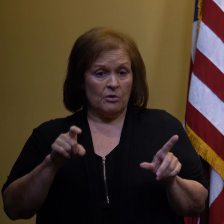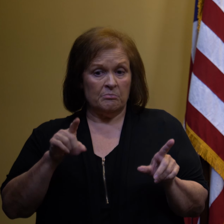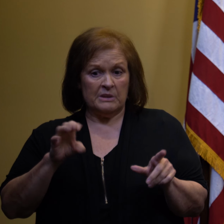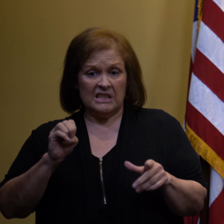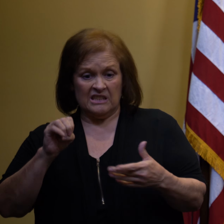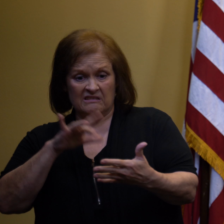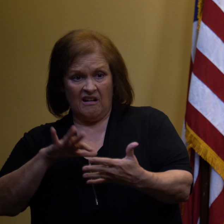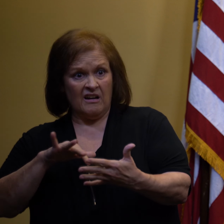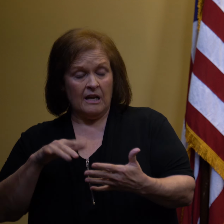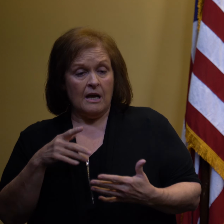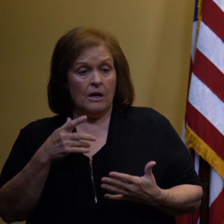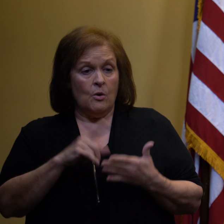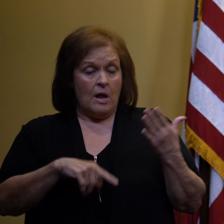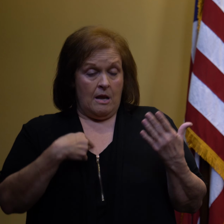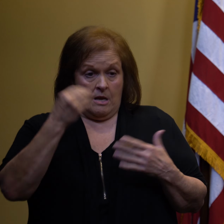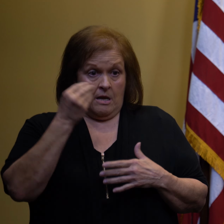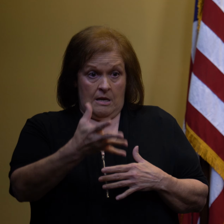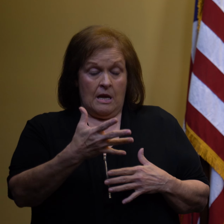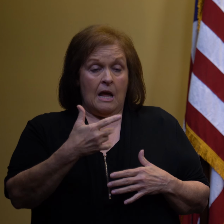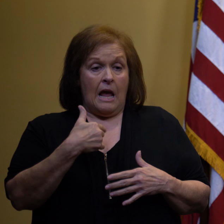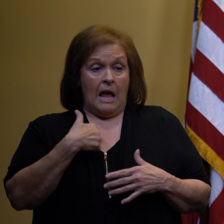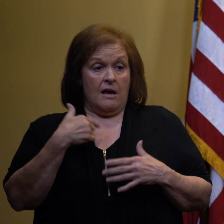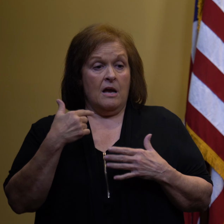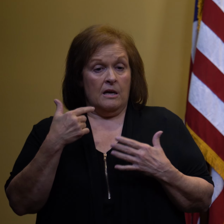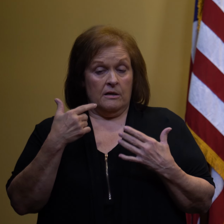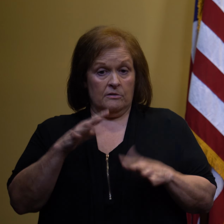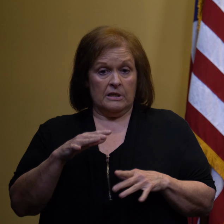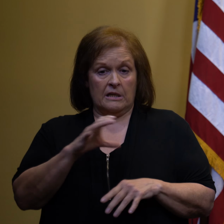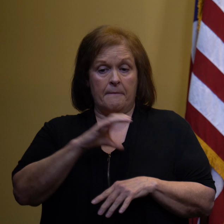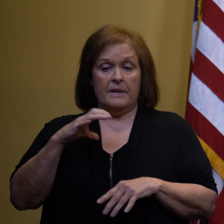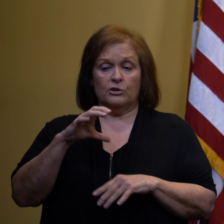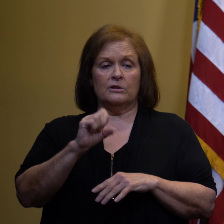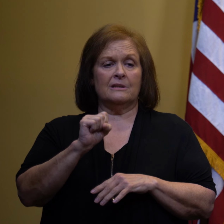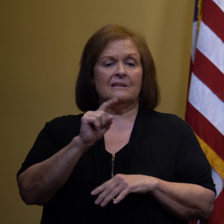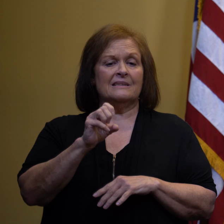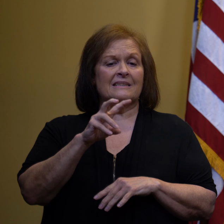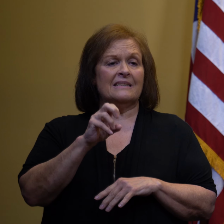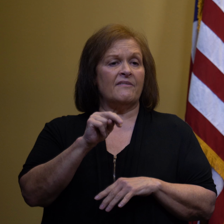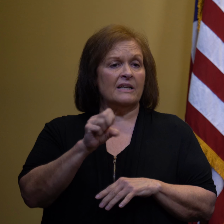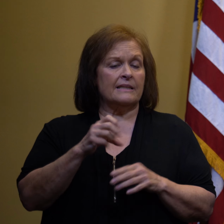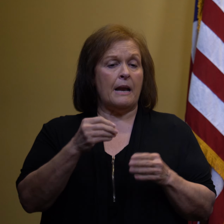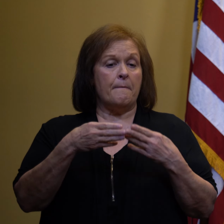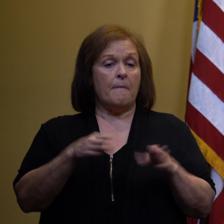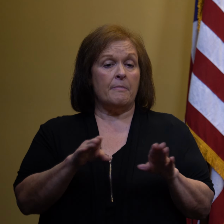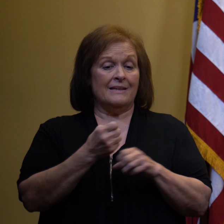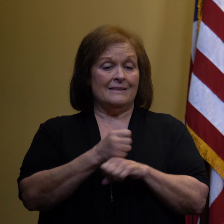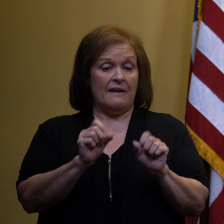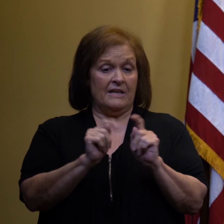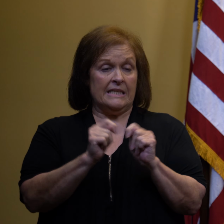What I will say is that I have charged our Commissioner Stevens, along with our public safety